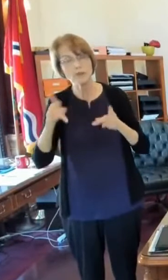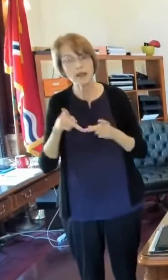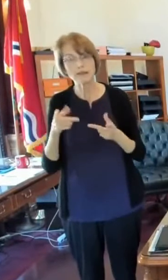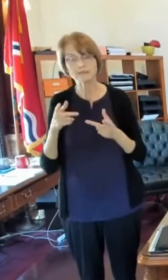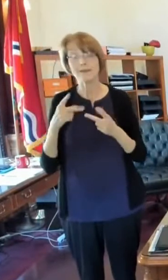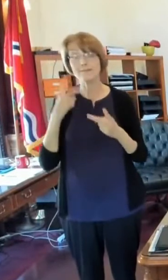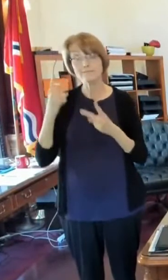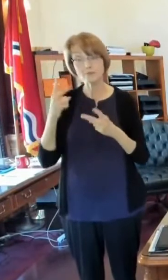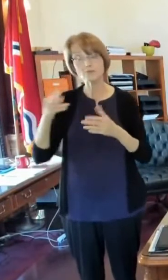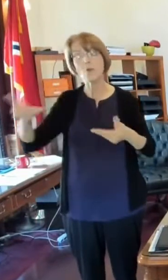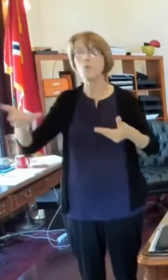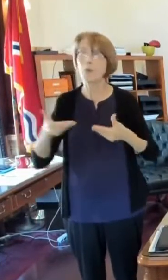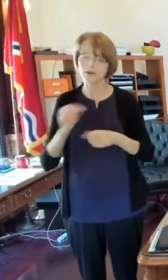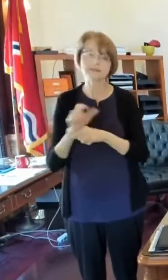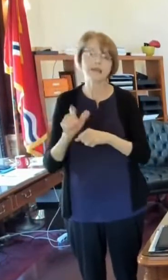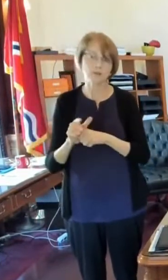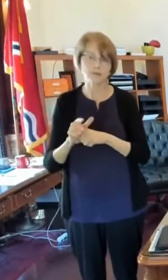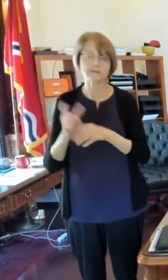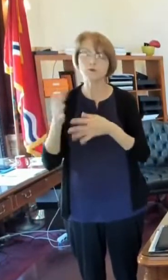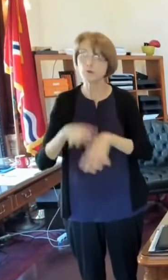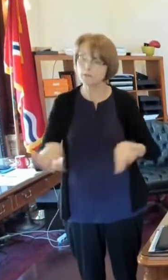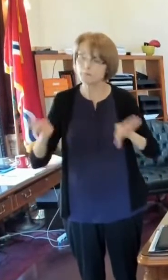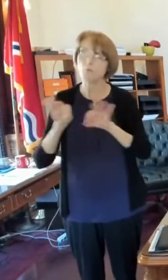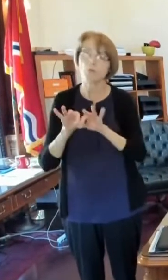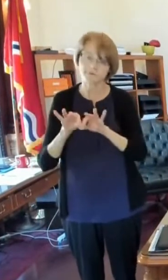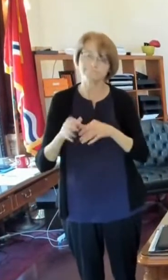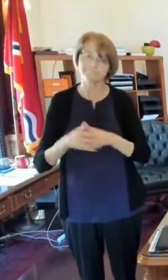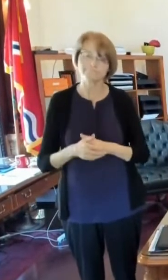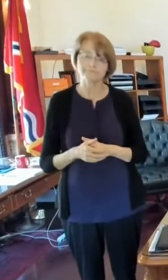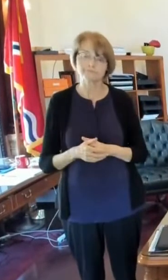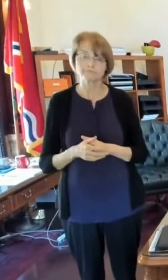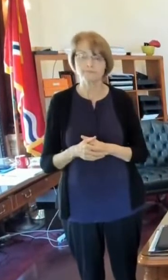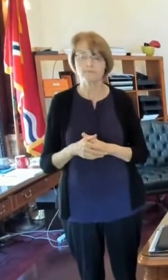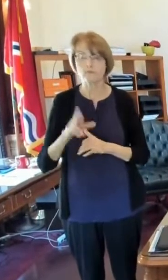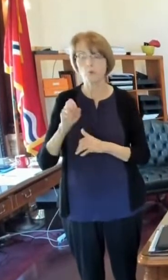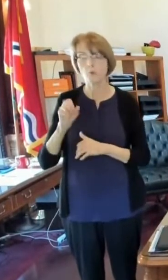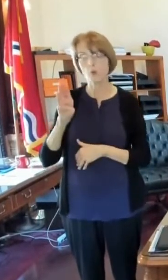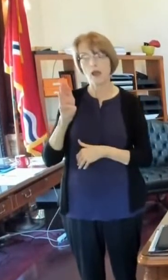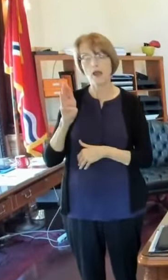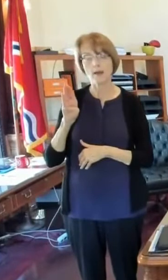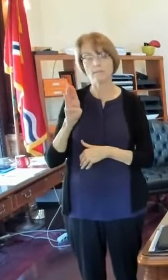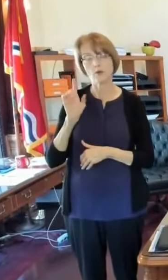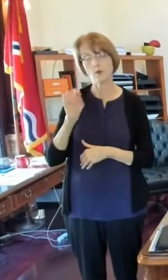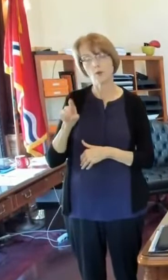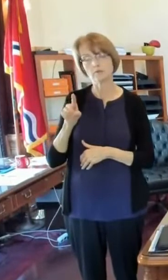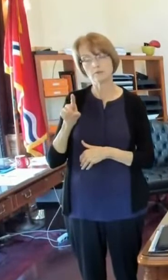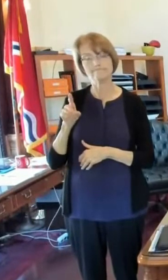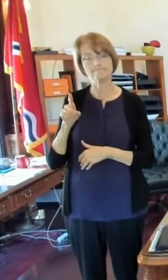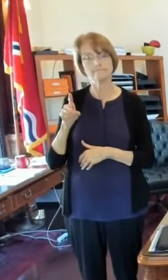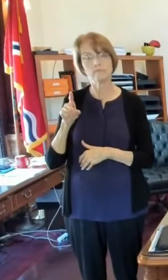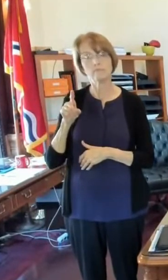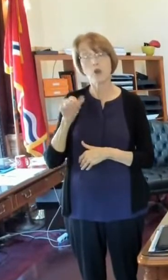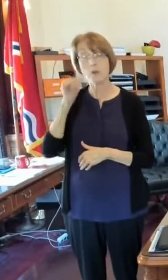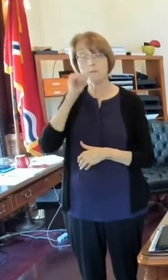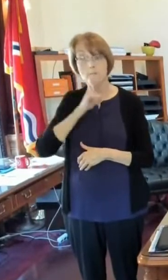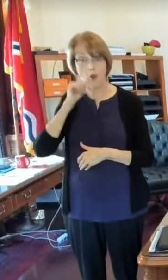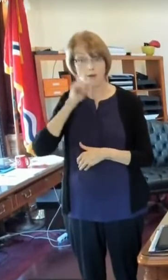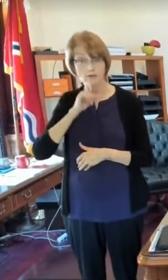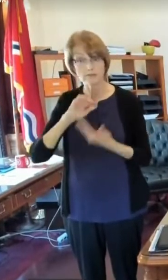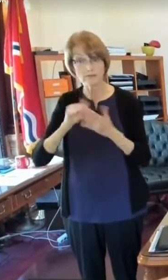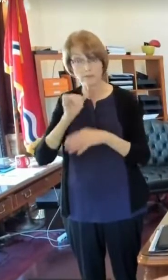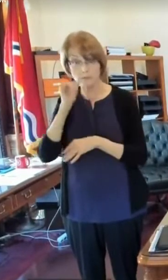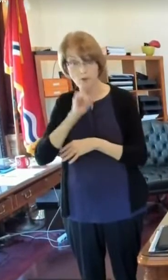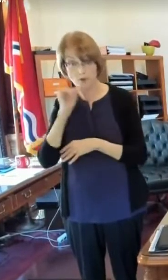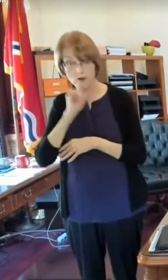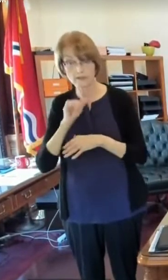important part of our economy. Question from Rob, Mayor, about bars in the city. Can you speak to